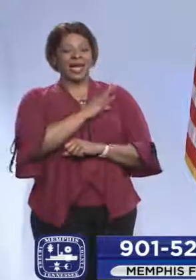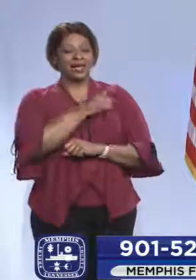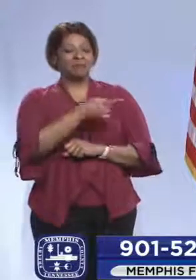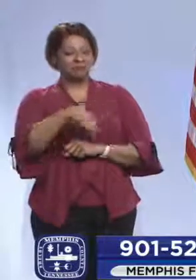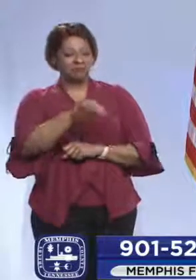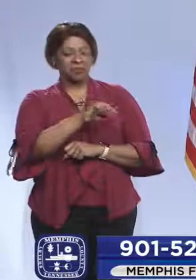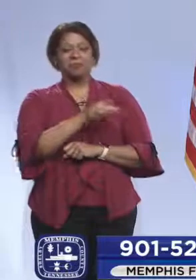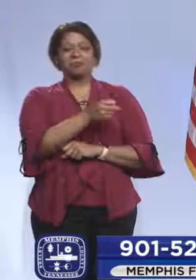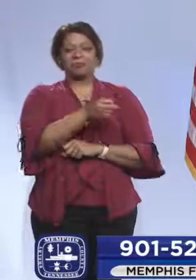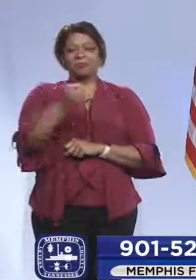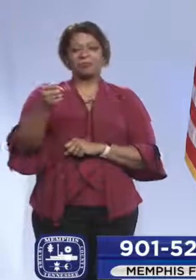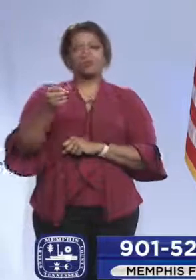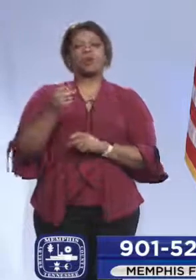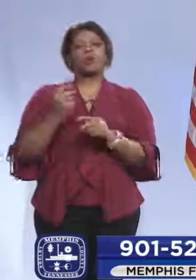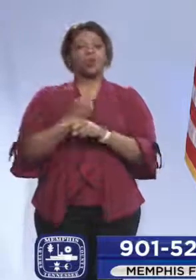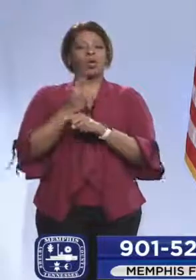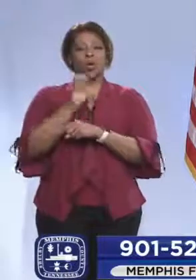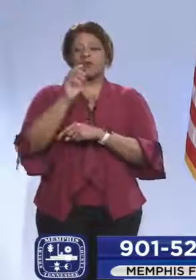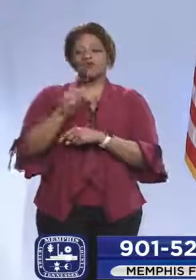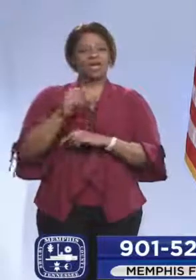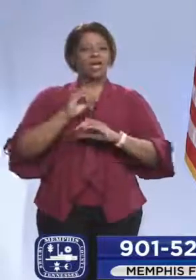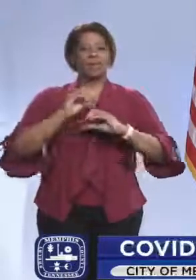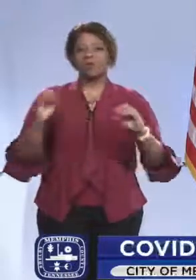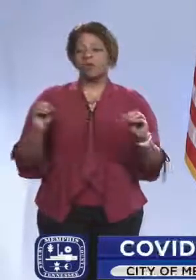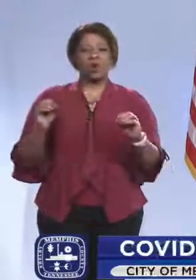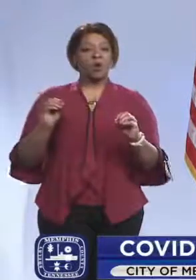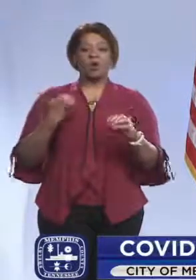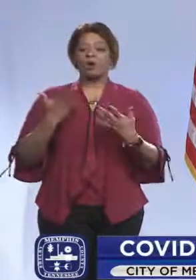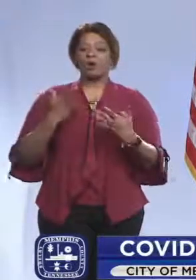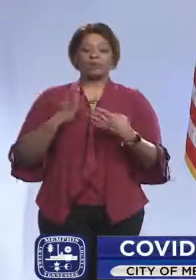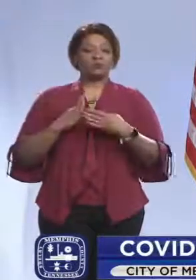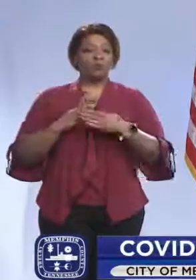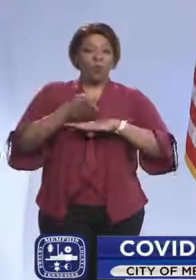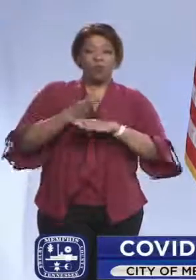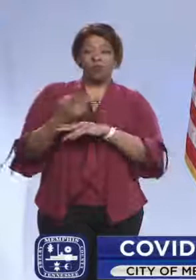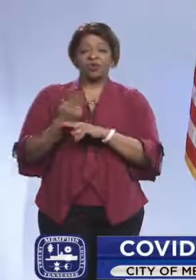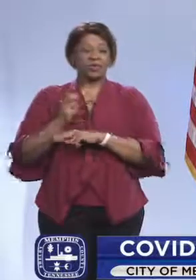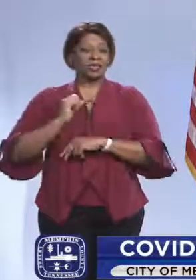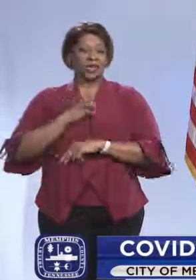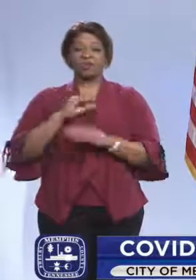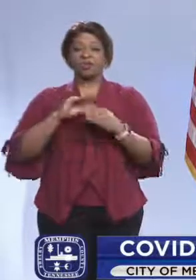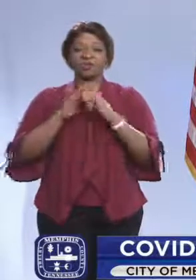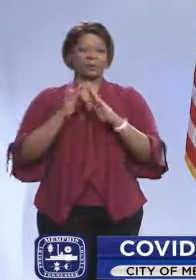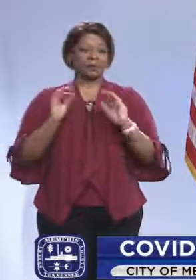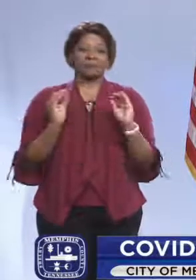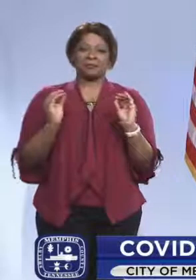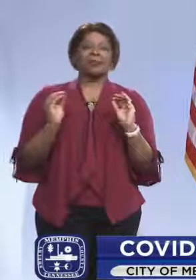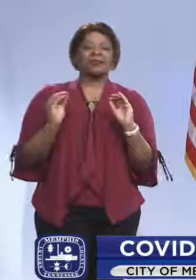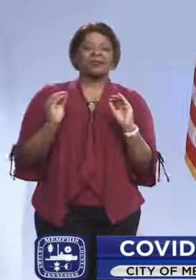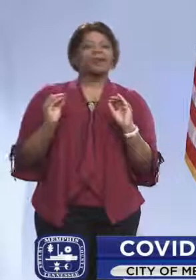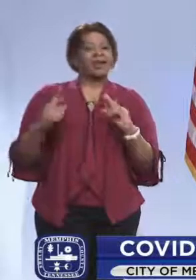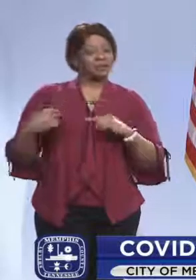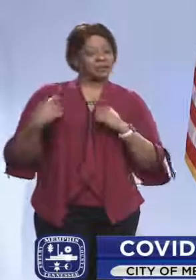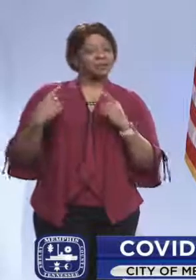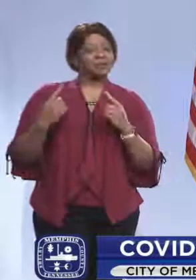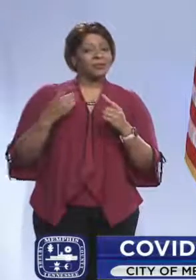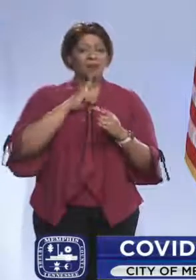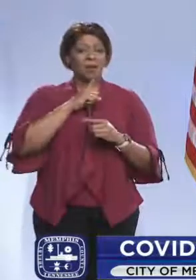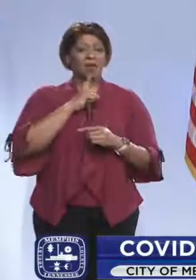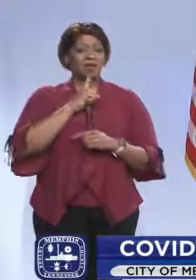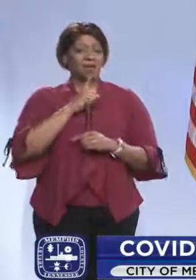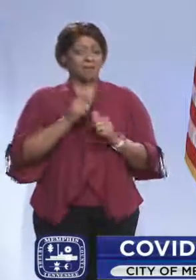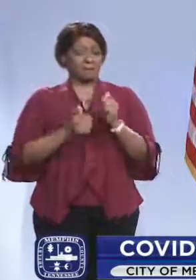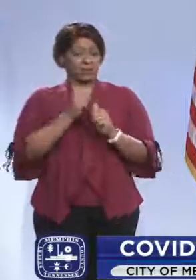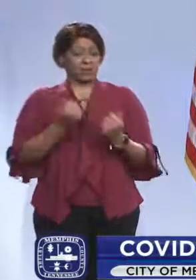and regular overtime, so we have not had any reduced staffing levels at all in the community. And as a matter of fact, most